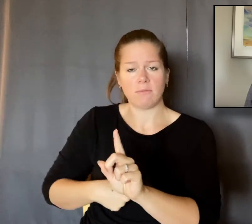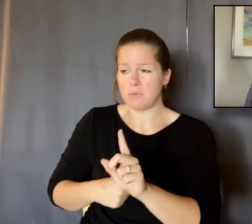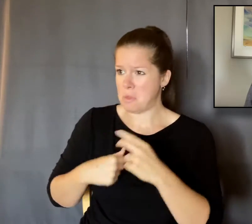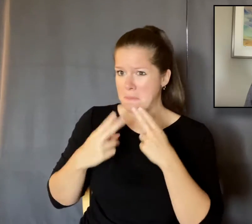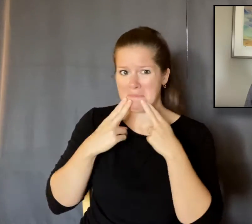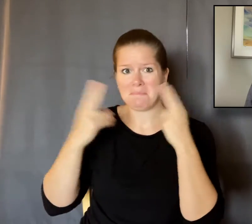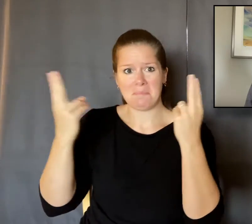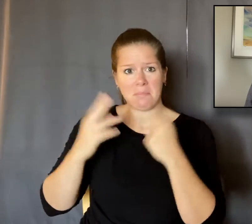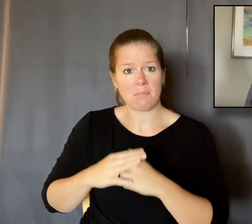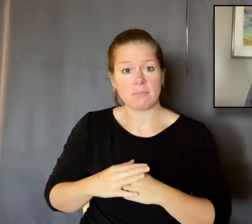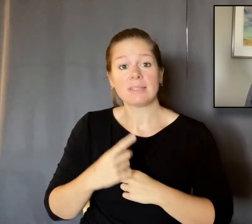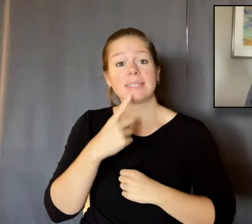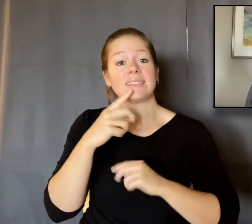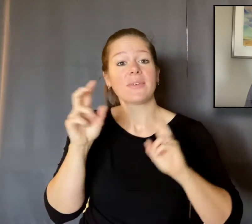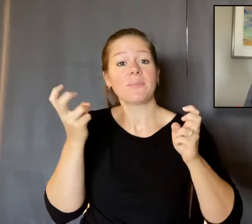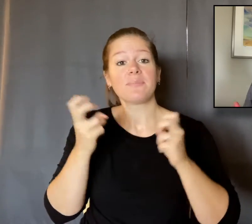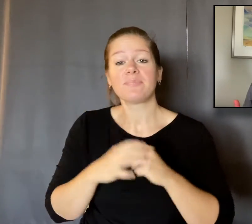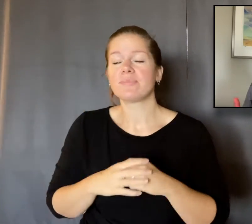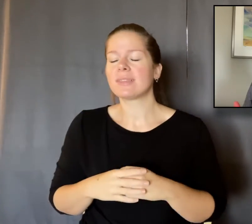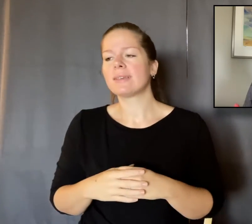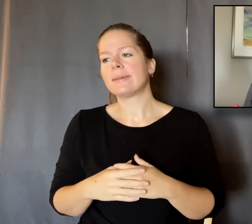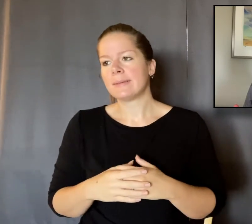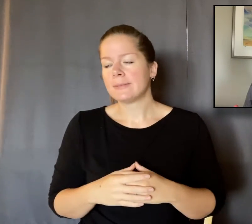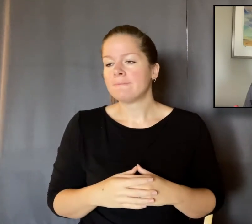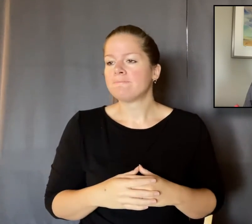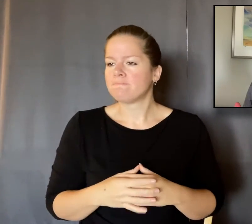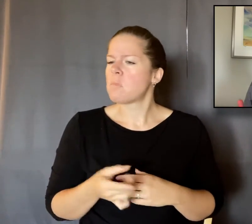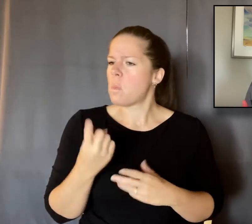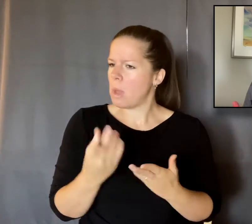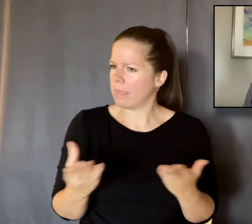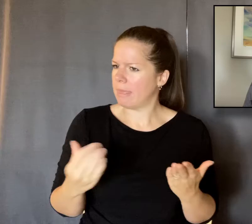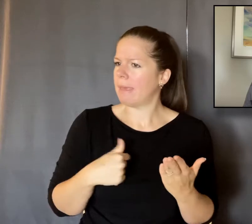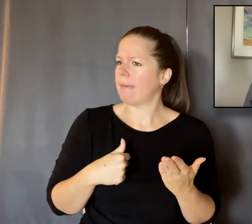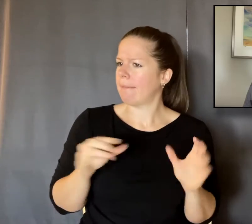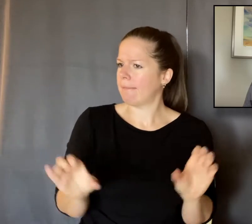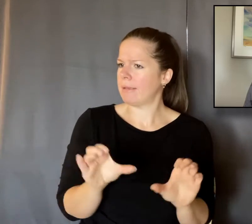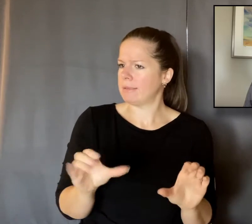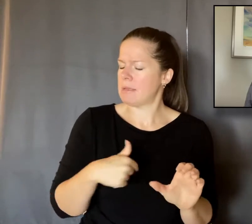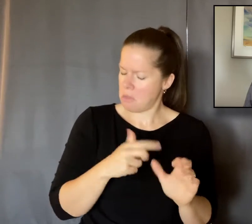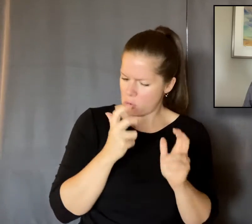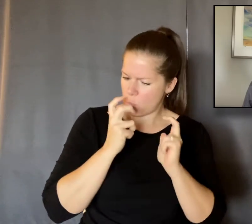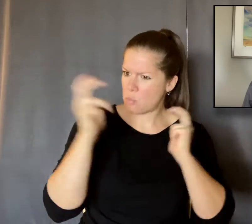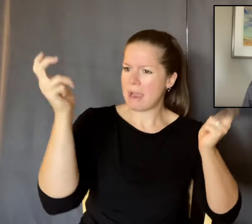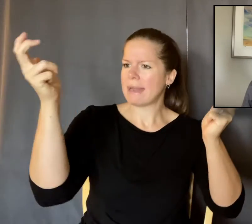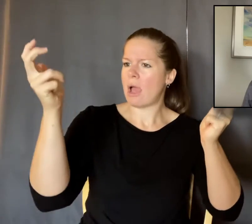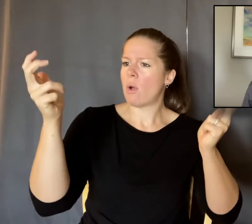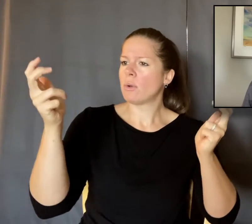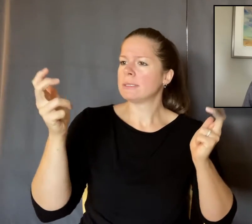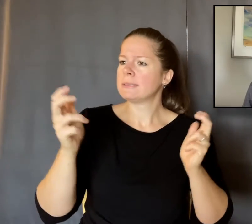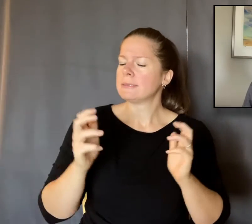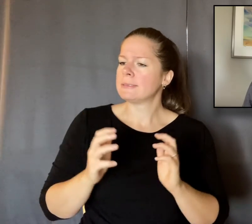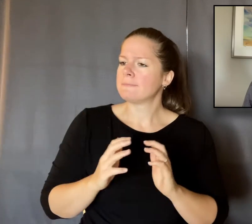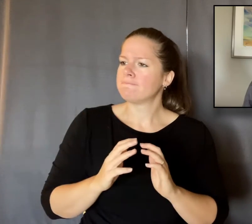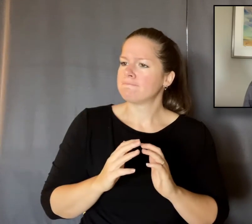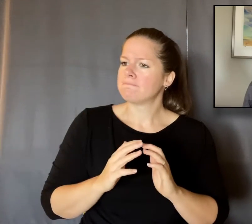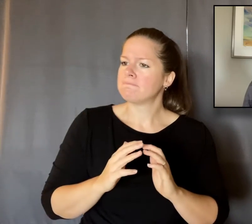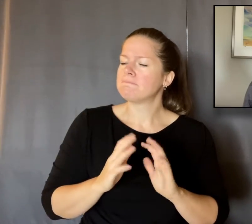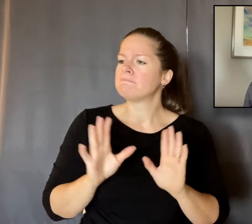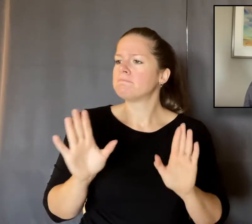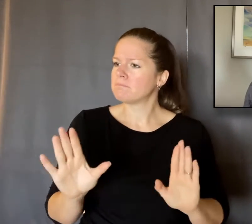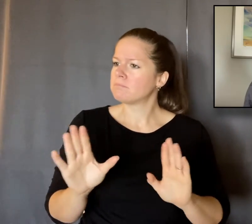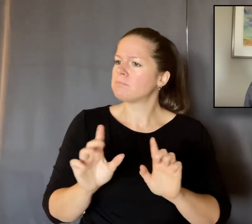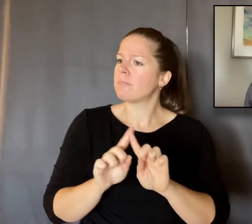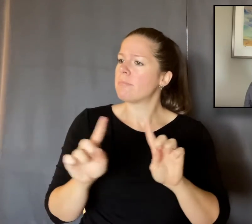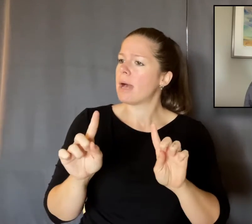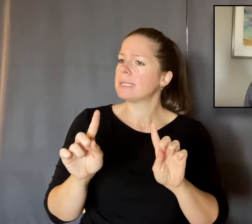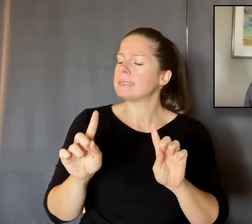Lord. And he goes on to say, other than that, this one thing that I cried out while standing in verse 21 among